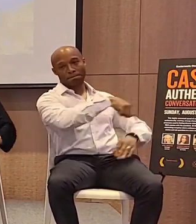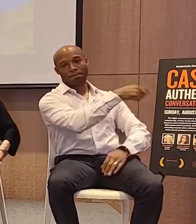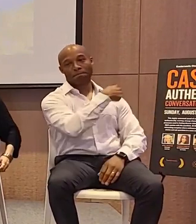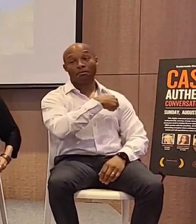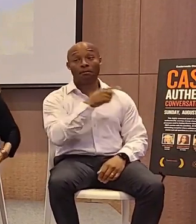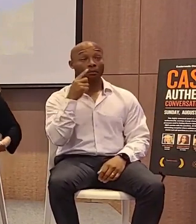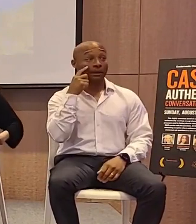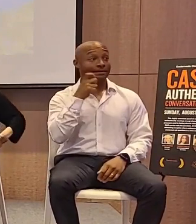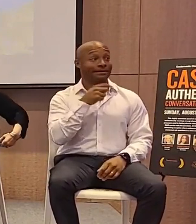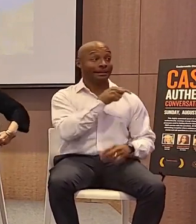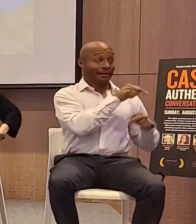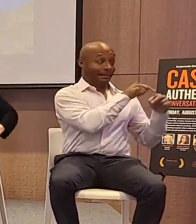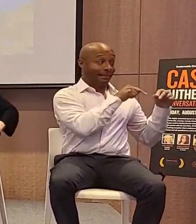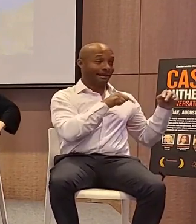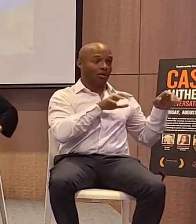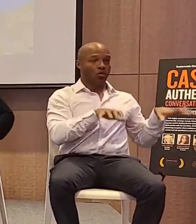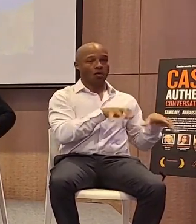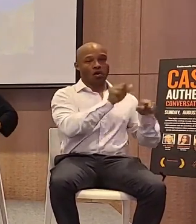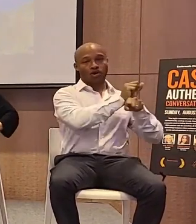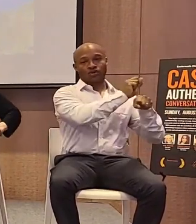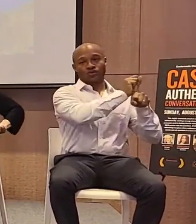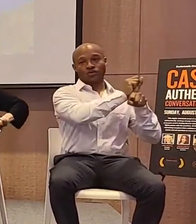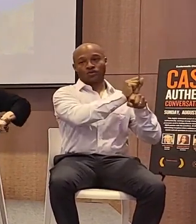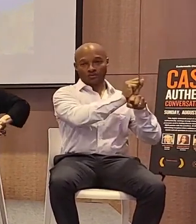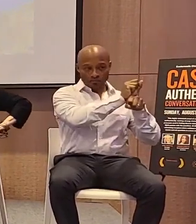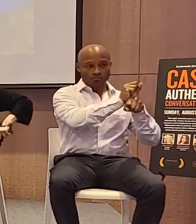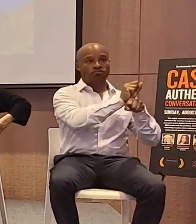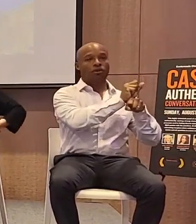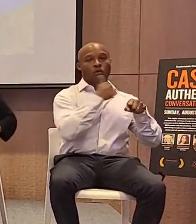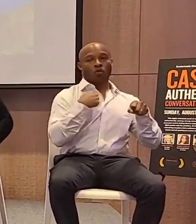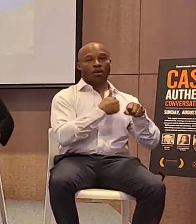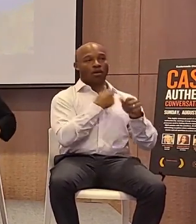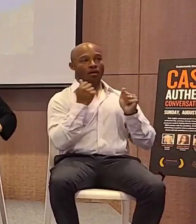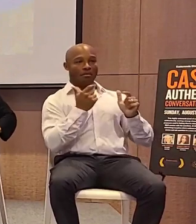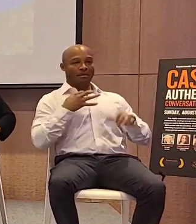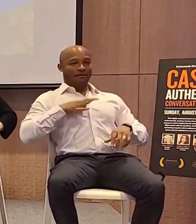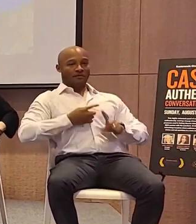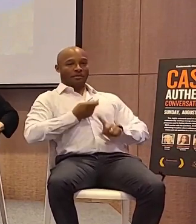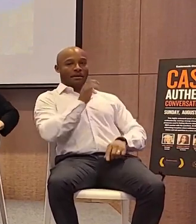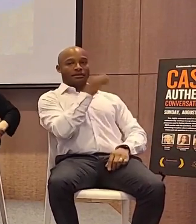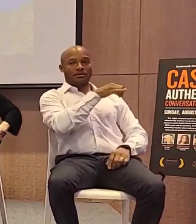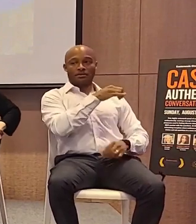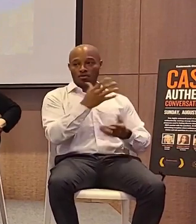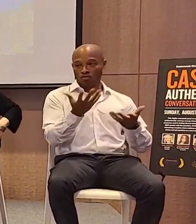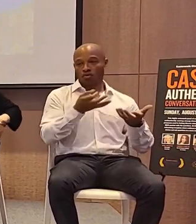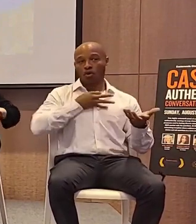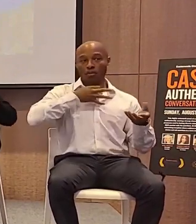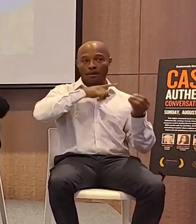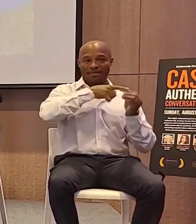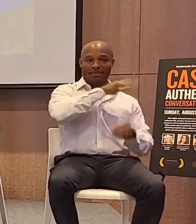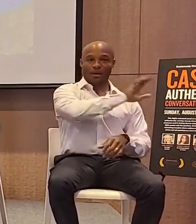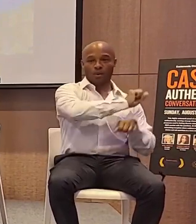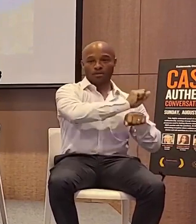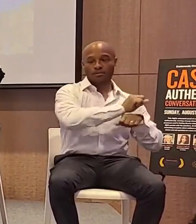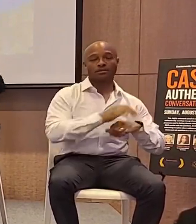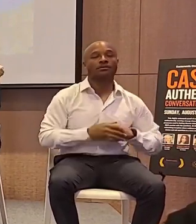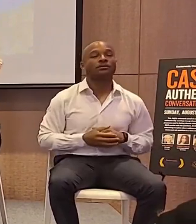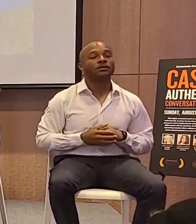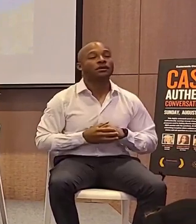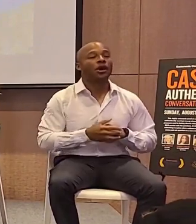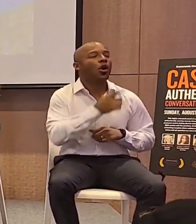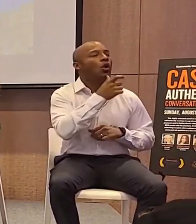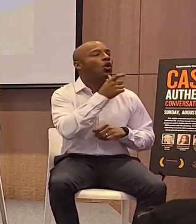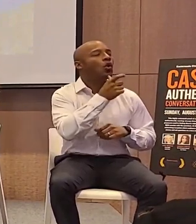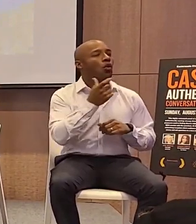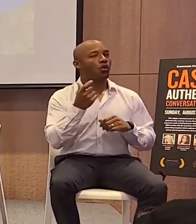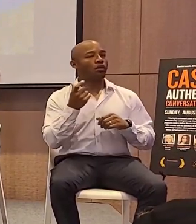ones doing the work that we all benefit from and that you want to know about. Who else besides me was here last